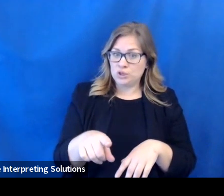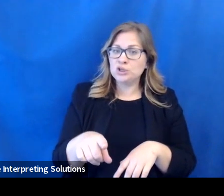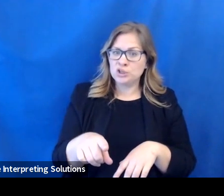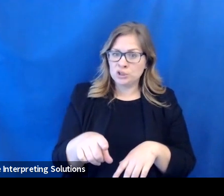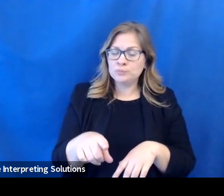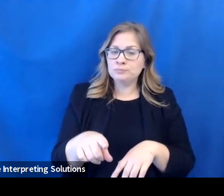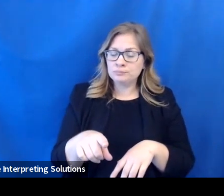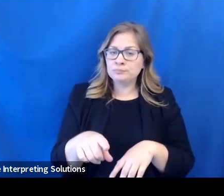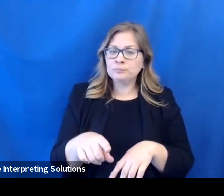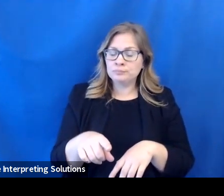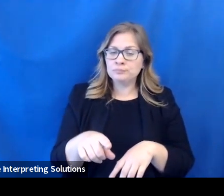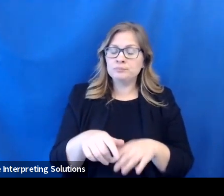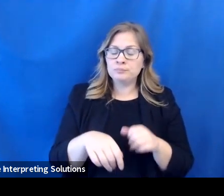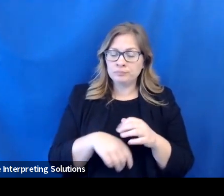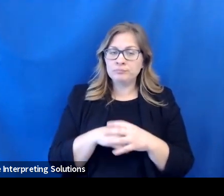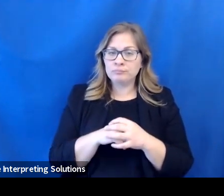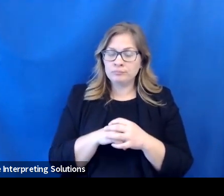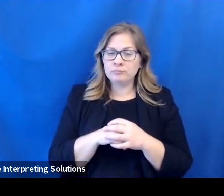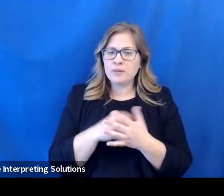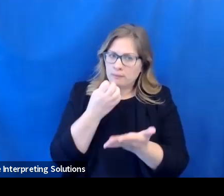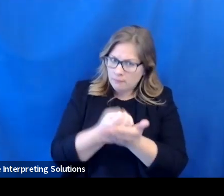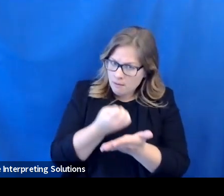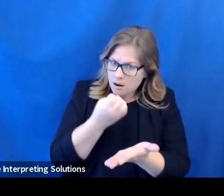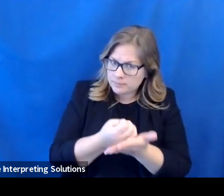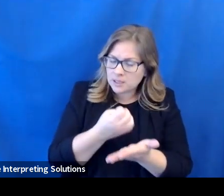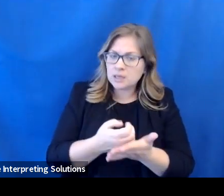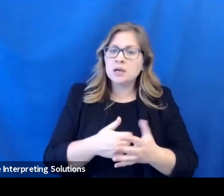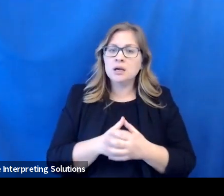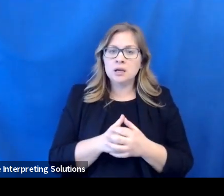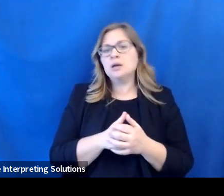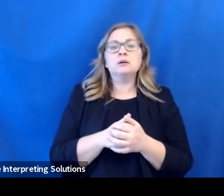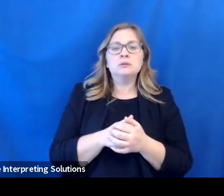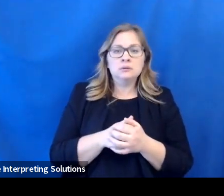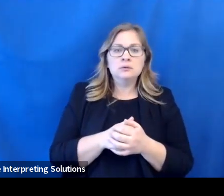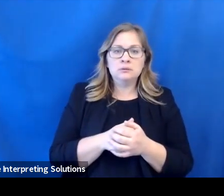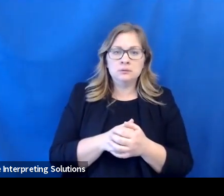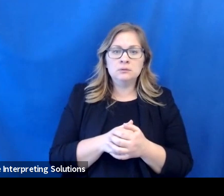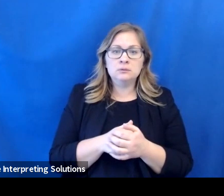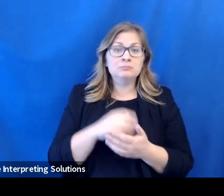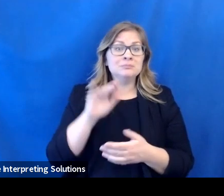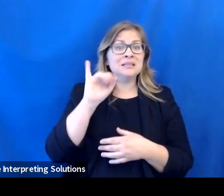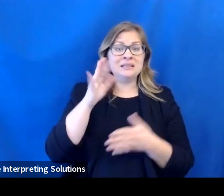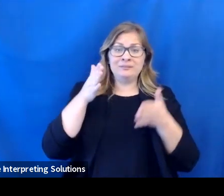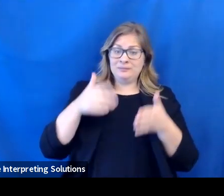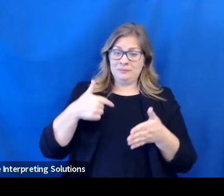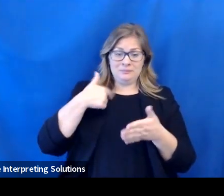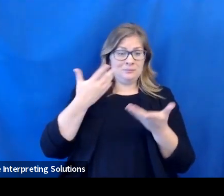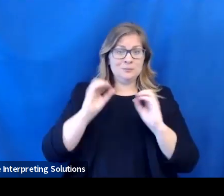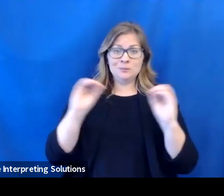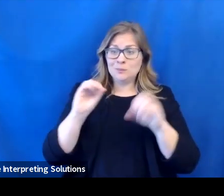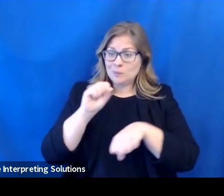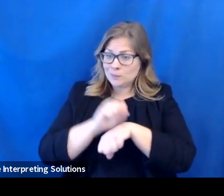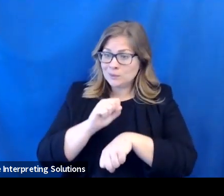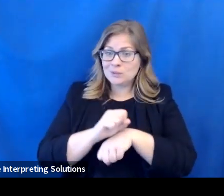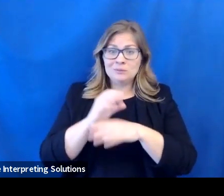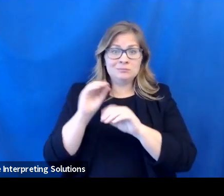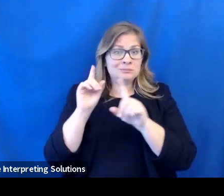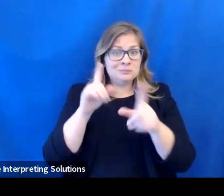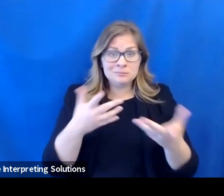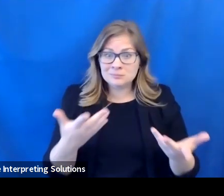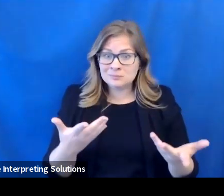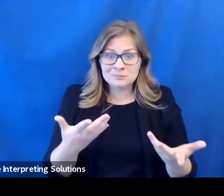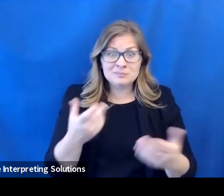now, a person that's sitting there out of work and doesn't have a job to go to right now, like 11.4% of Minnesota's workforce